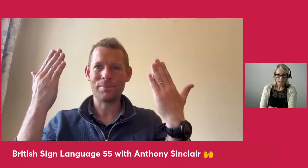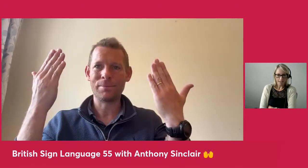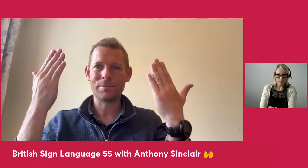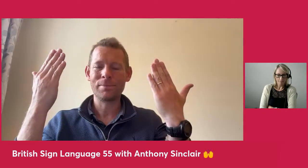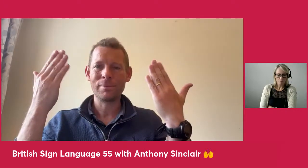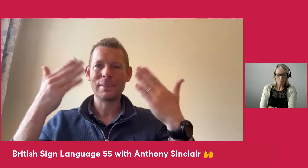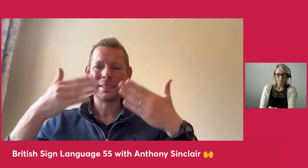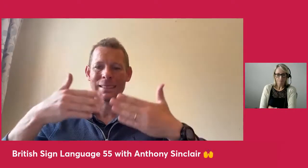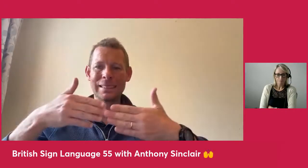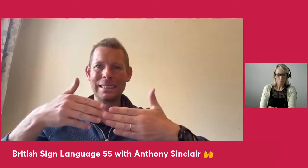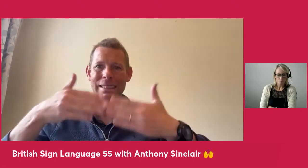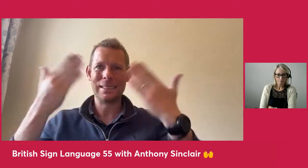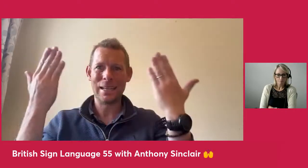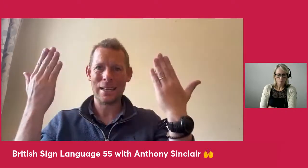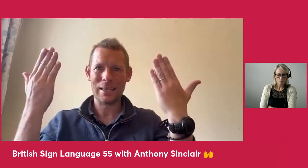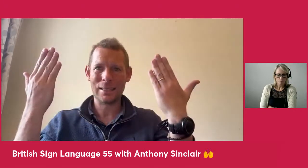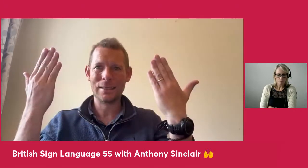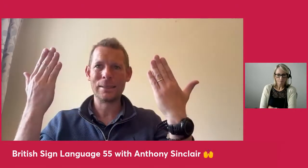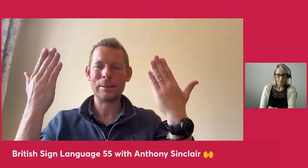Day,